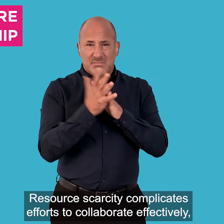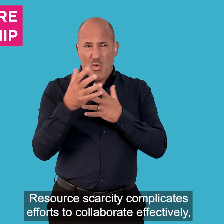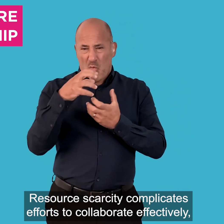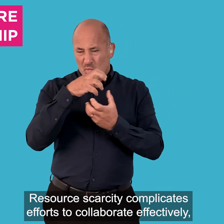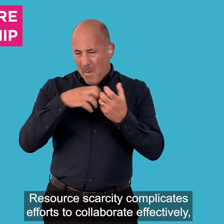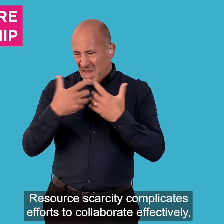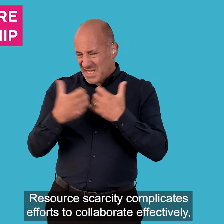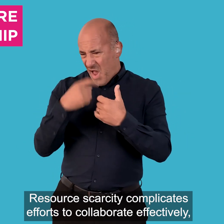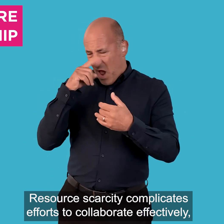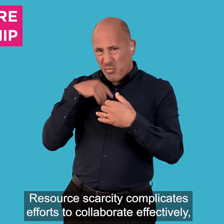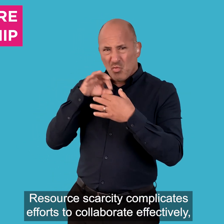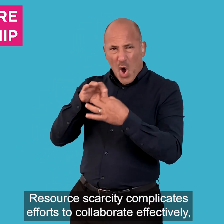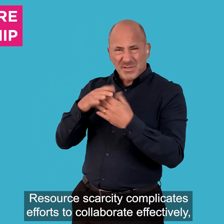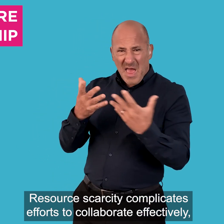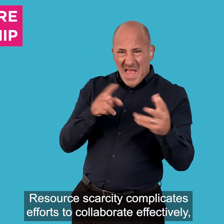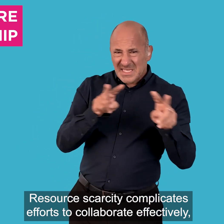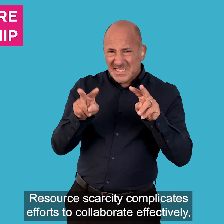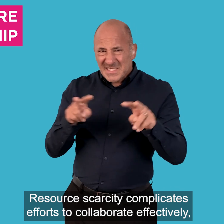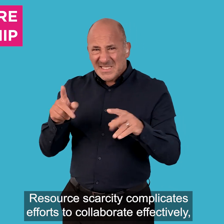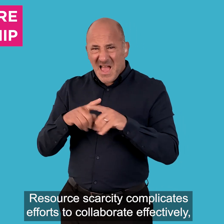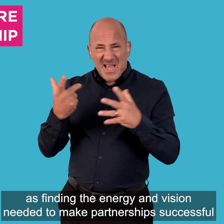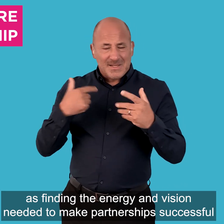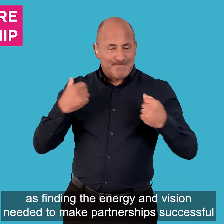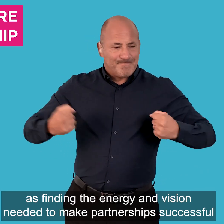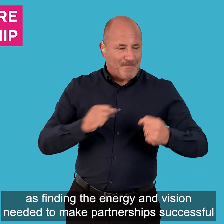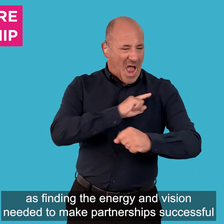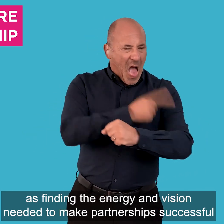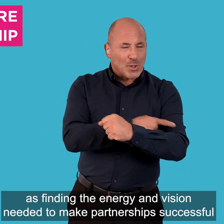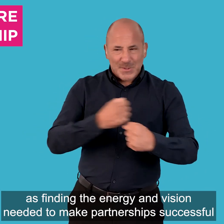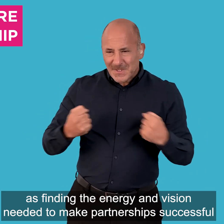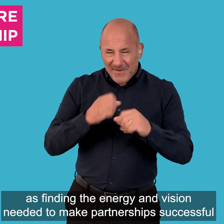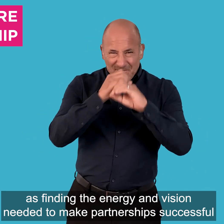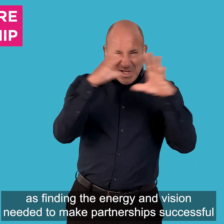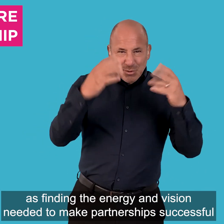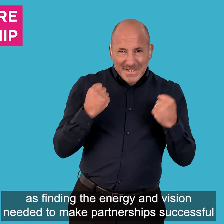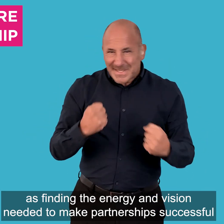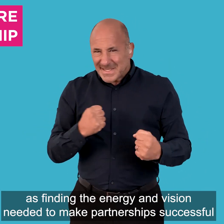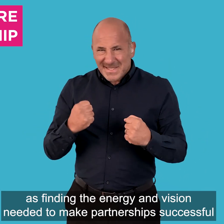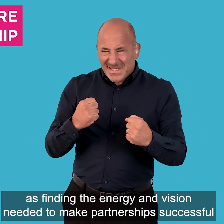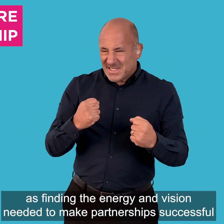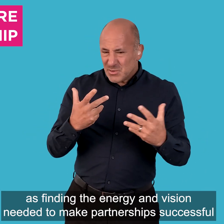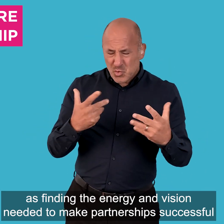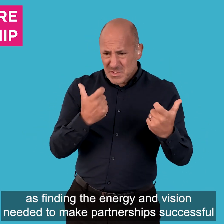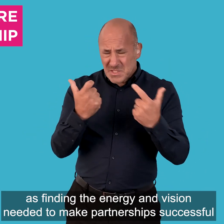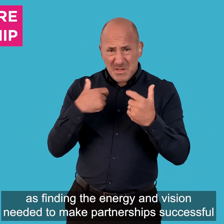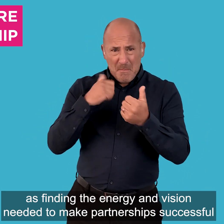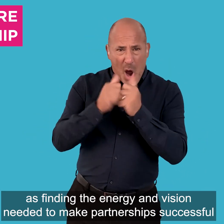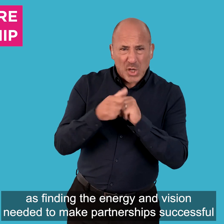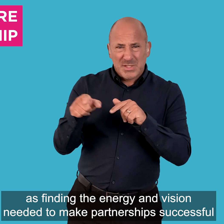complicates efforts to collaborate effectively, as finding the energy and vision needed to make partnerships